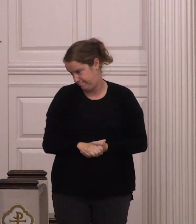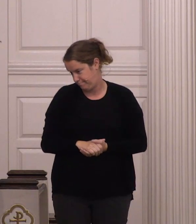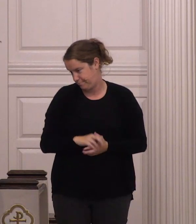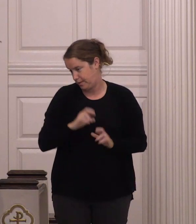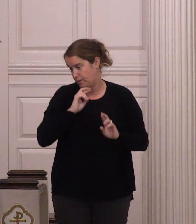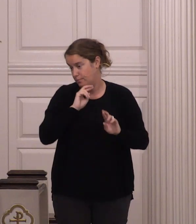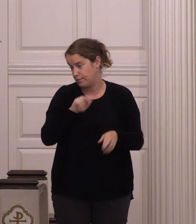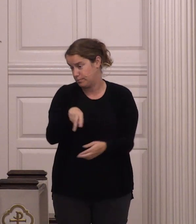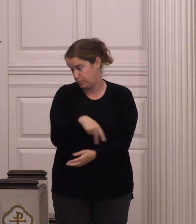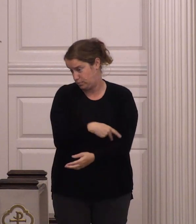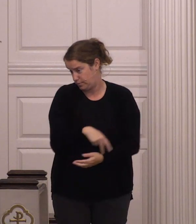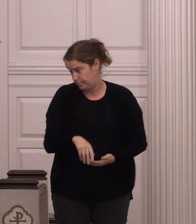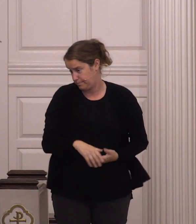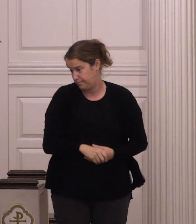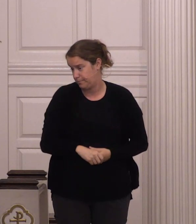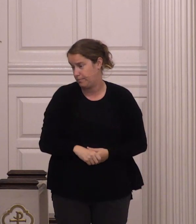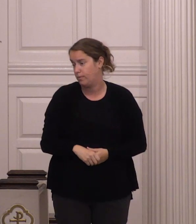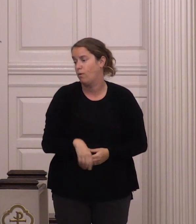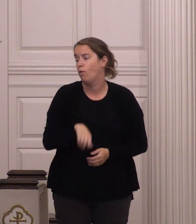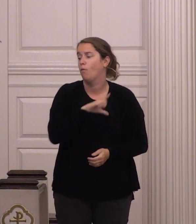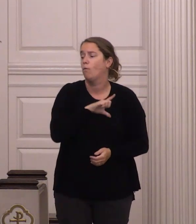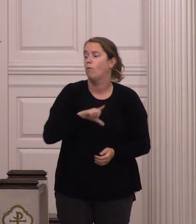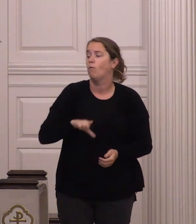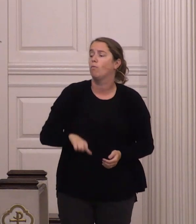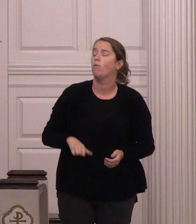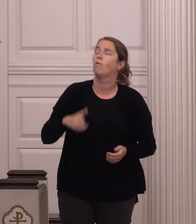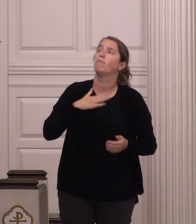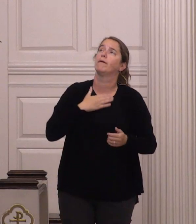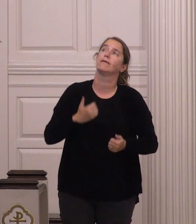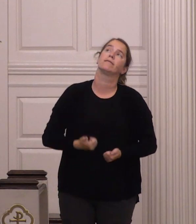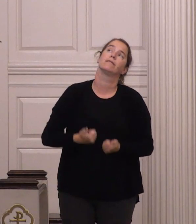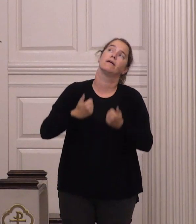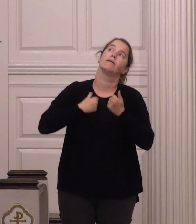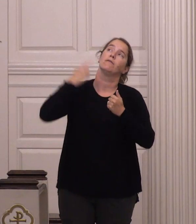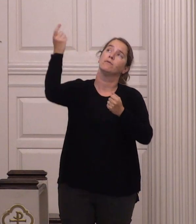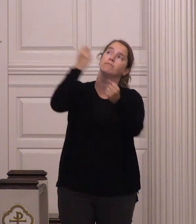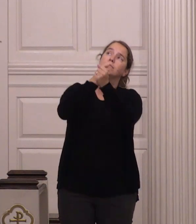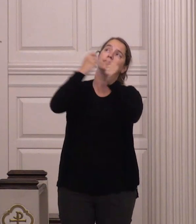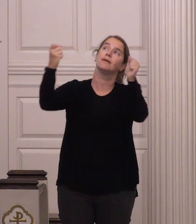Responsorial Psalm. You save my life, O Lord, and I shall not die.